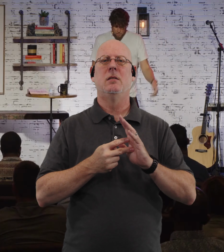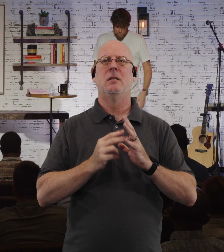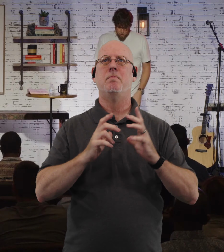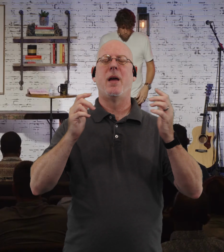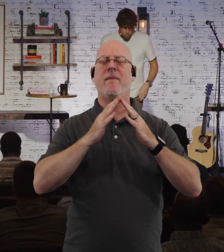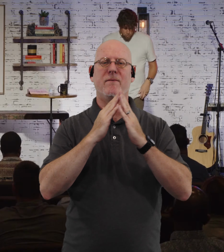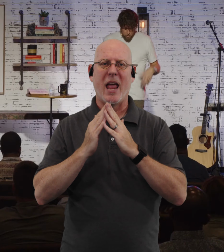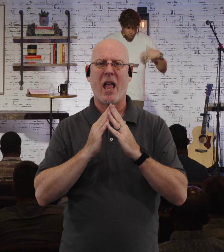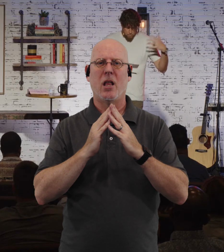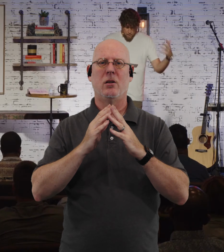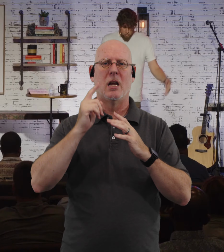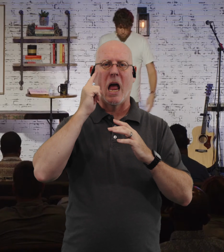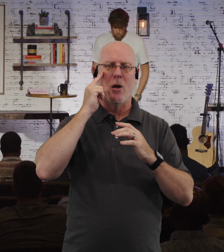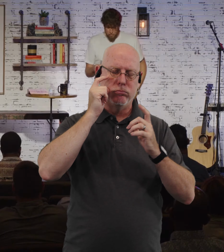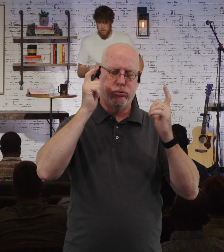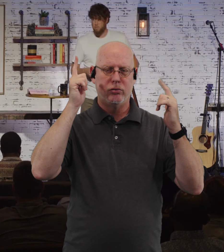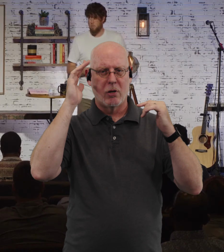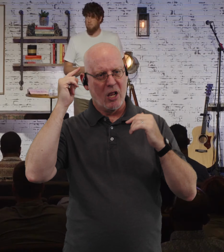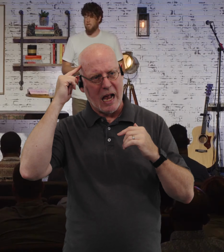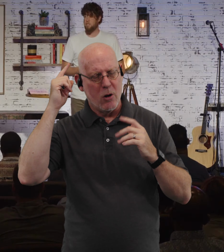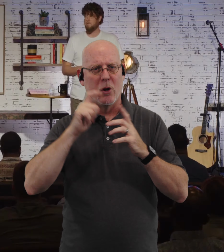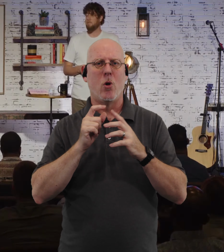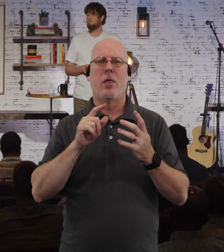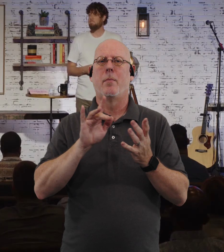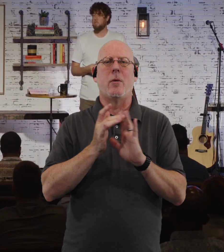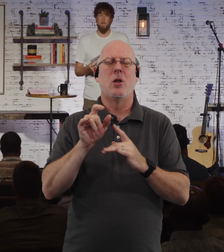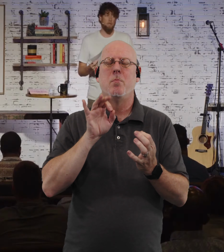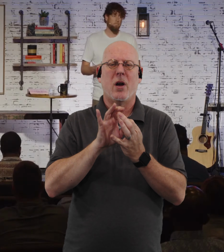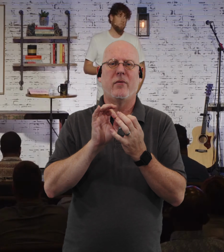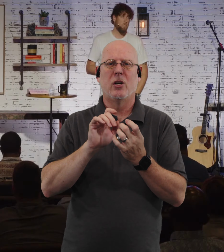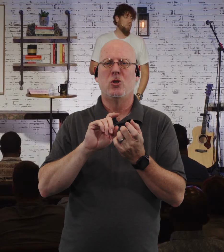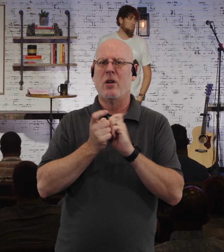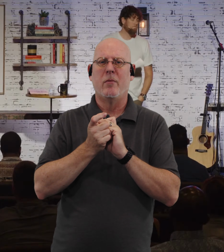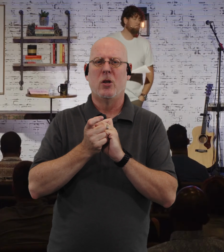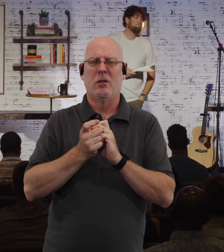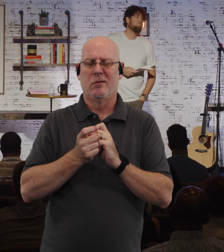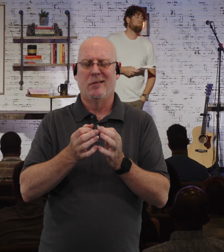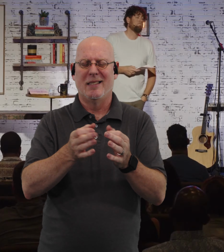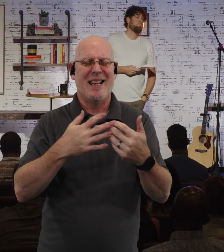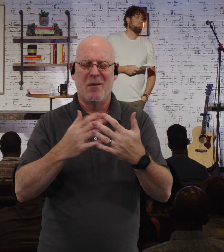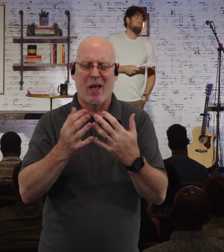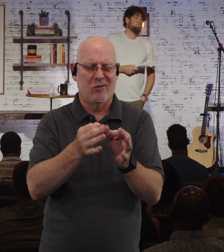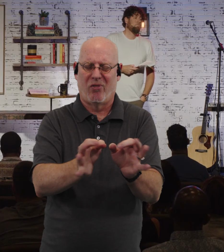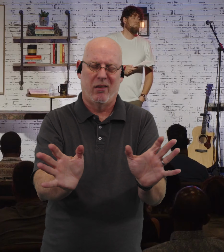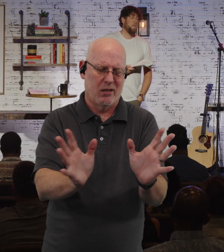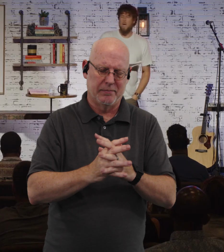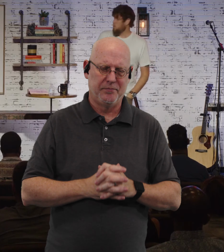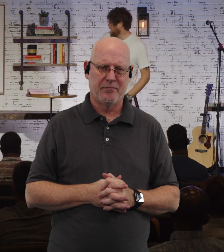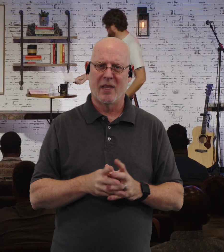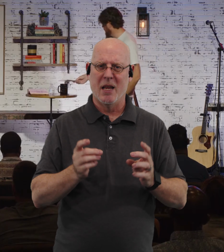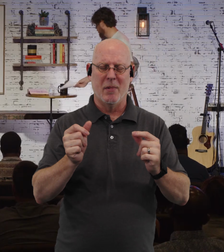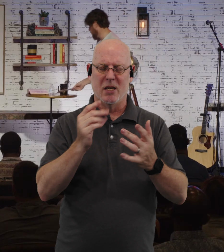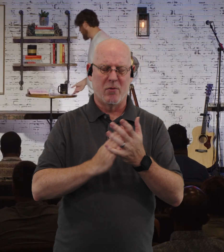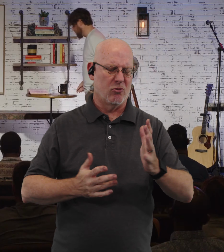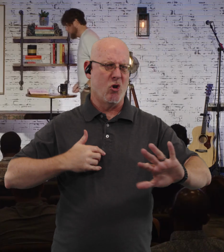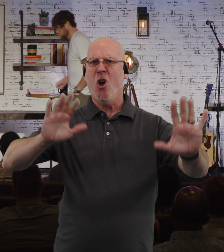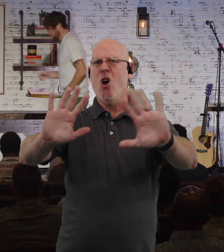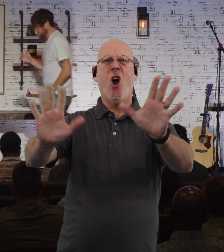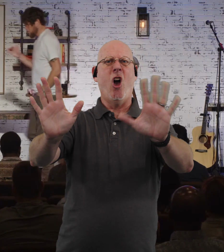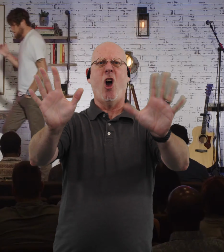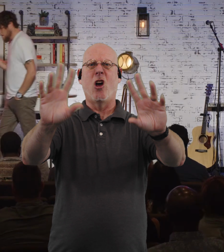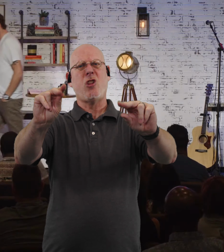ostrich eye is bigger than an ostrich brain, or that the Bible is a perfectly transforming revelation of God. It doesn't matter. Trivial. And right away, some of us are gonna rise up